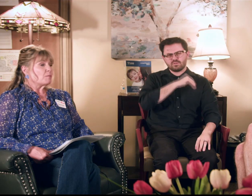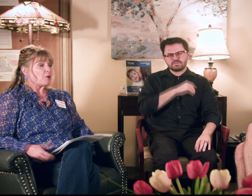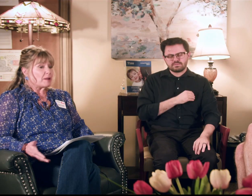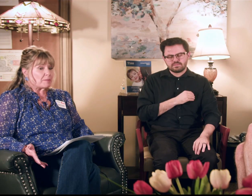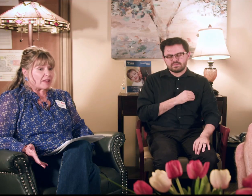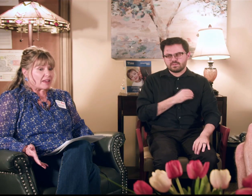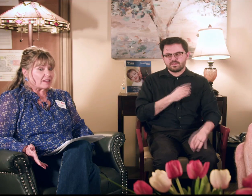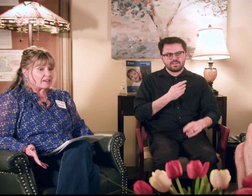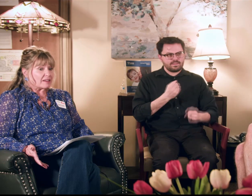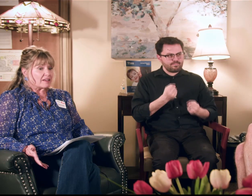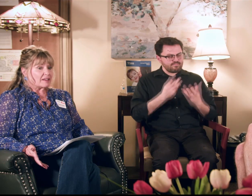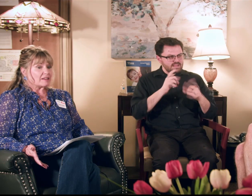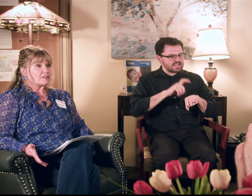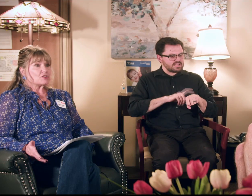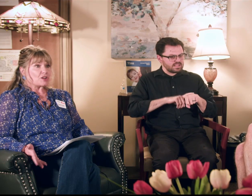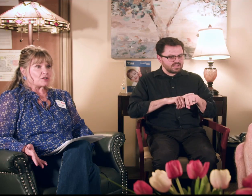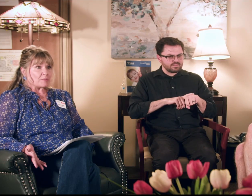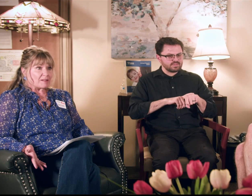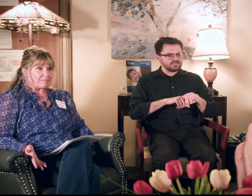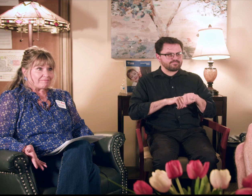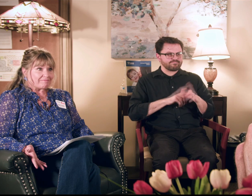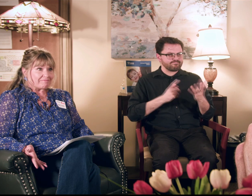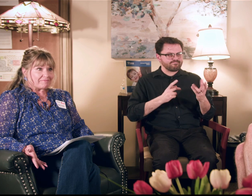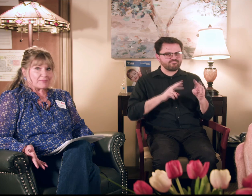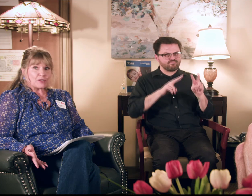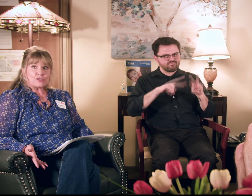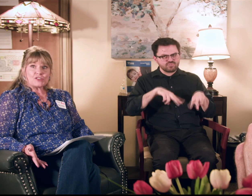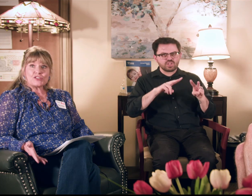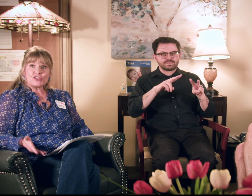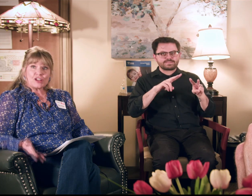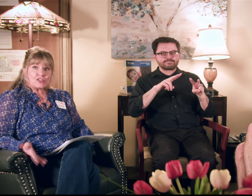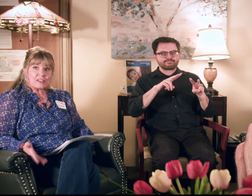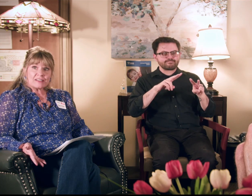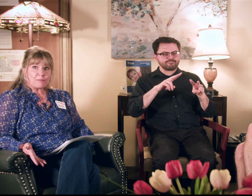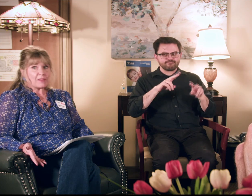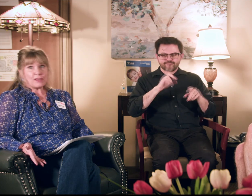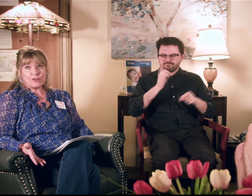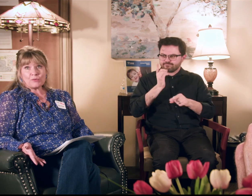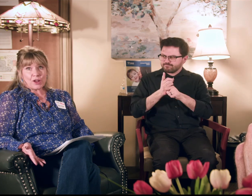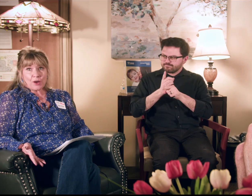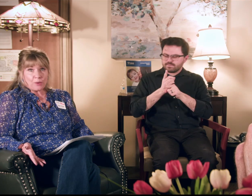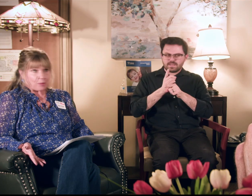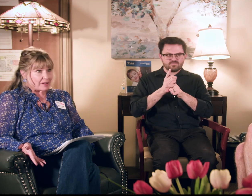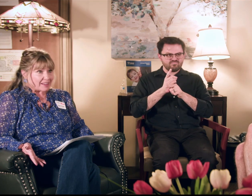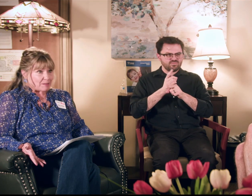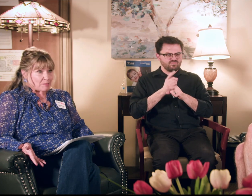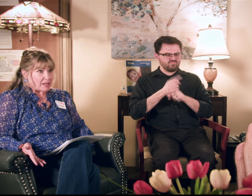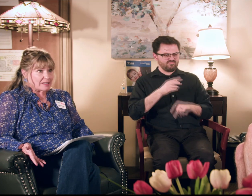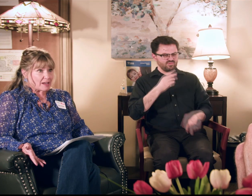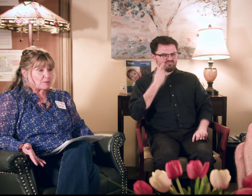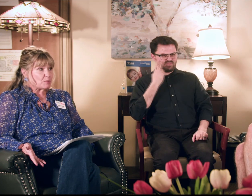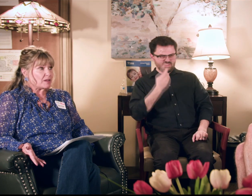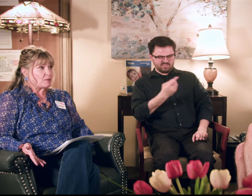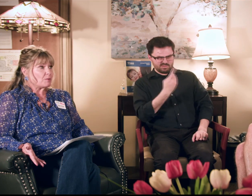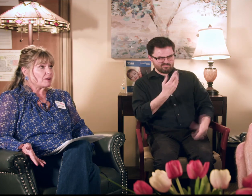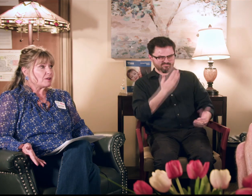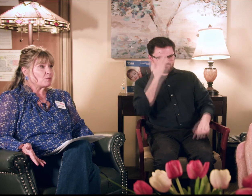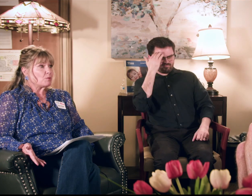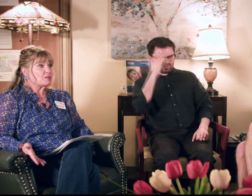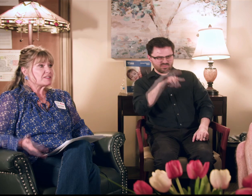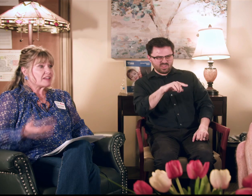times, point blank, it's judgment. Yeah. You're just judging something you don't know. Yeah. Many